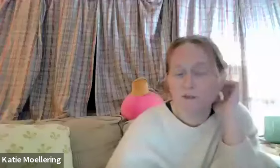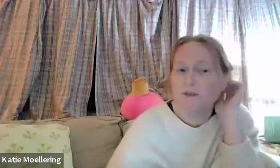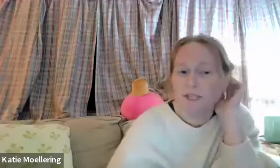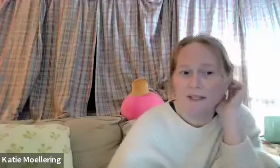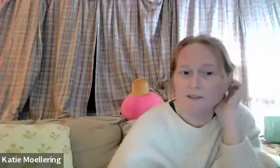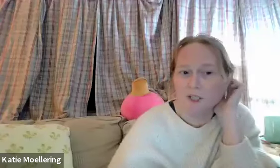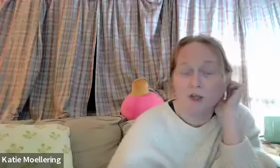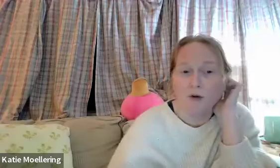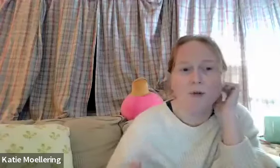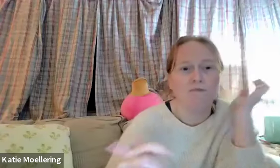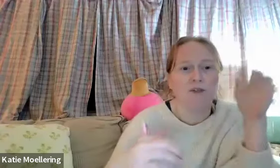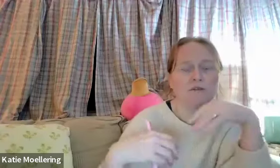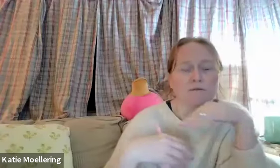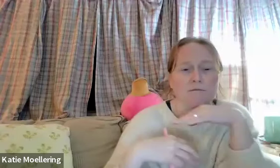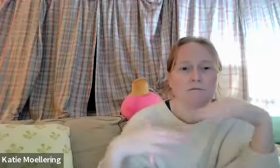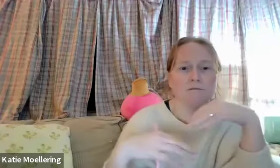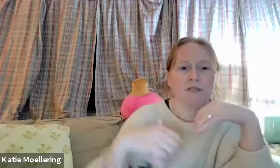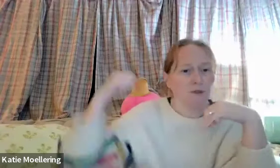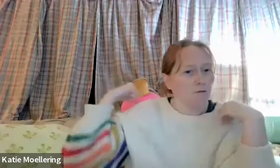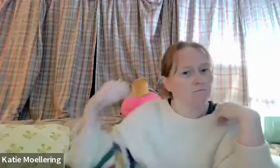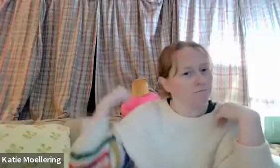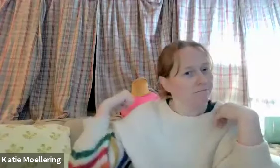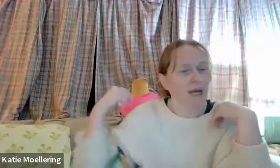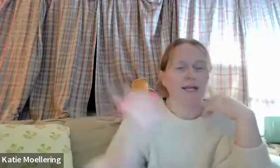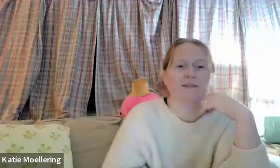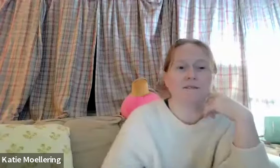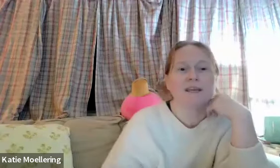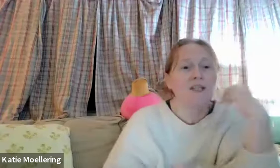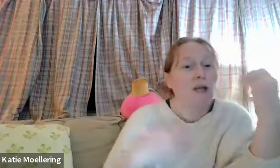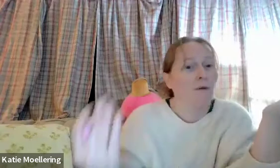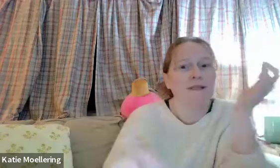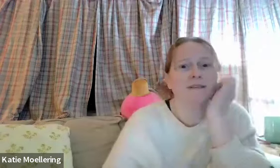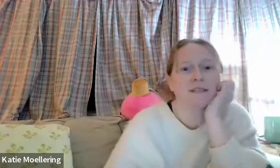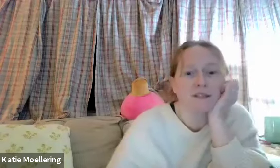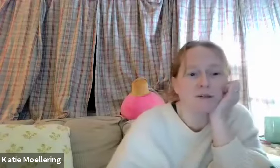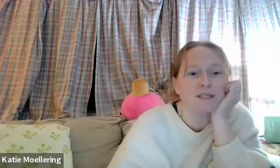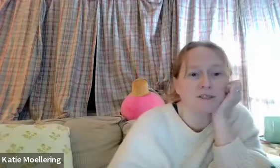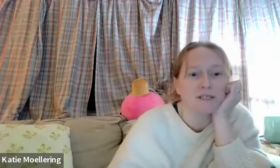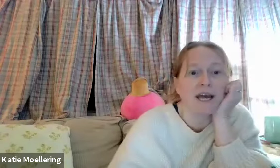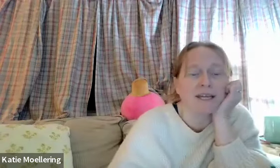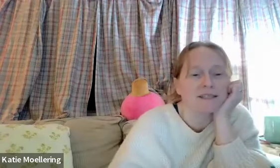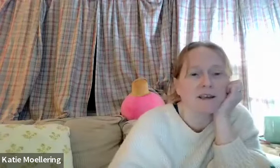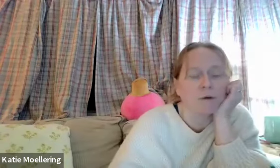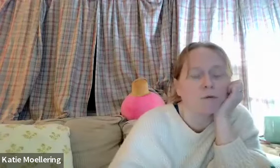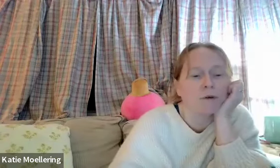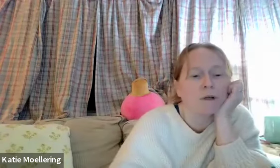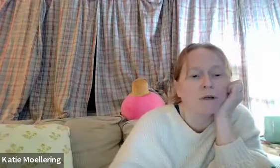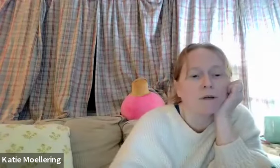Drew said too, if you're behind they're directional signs. So